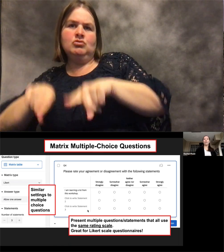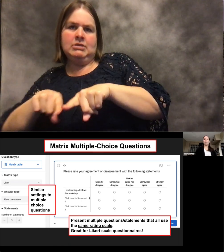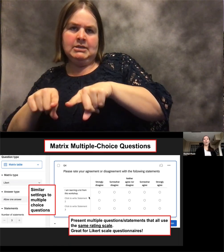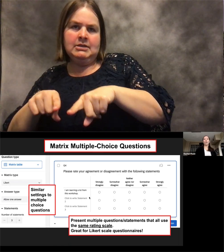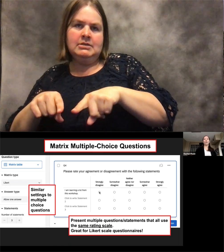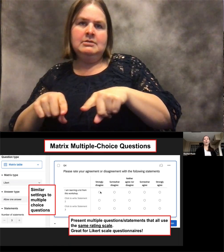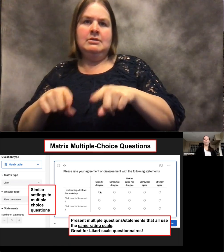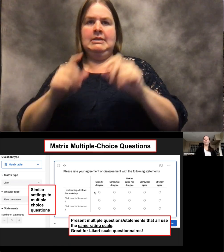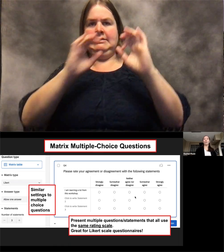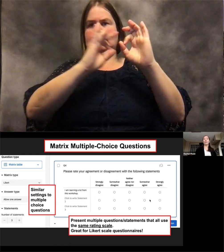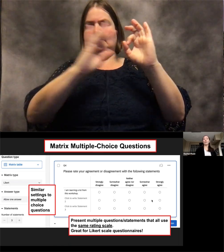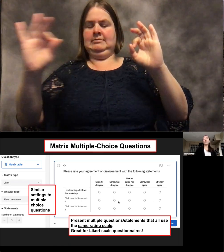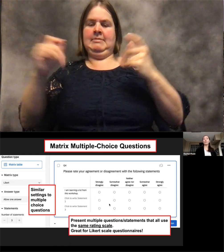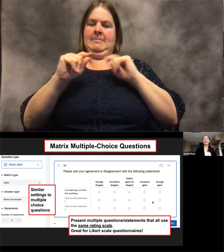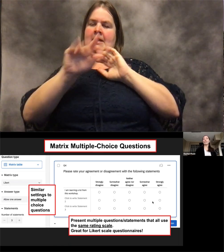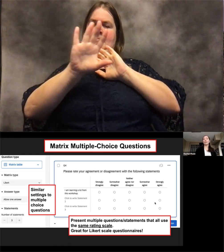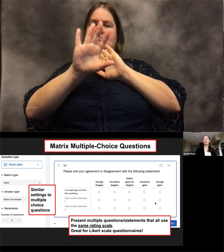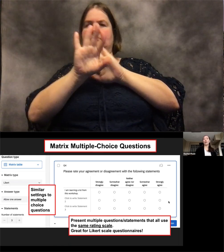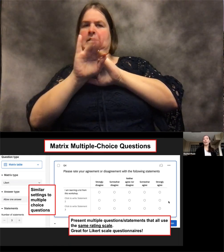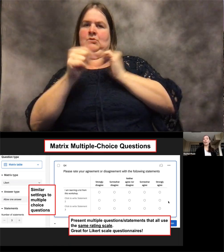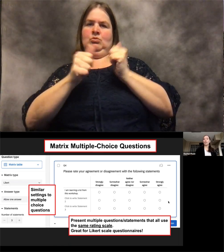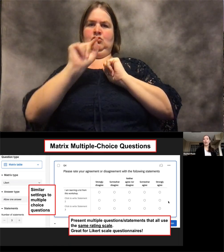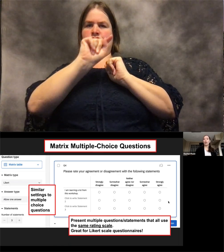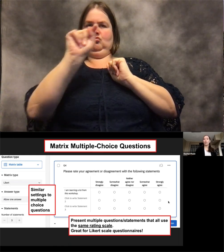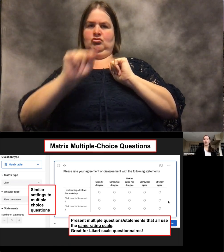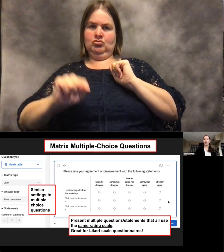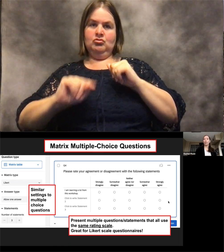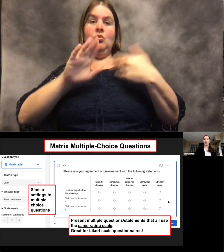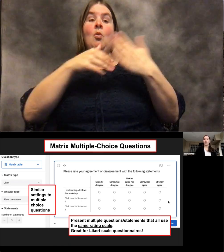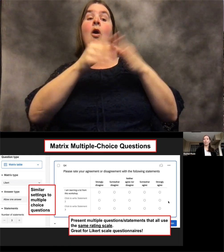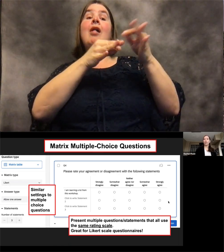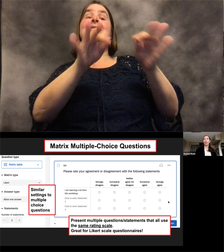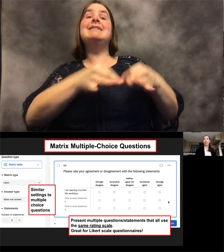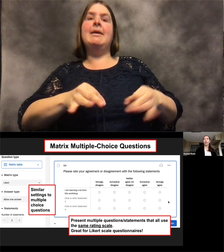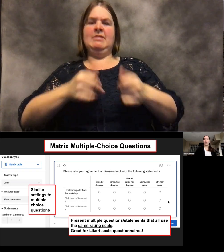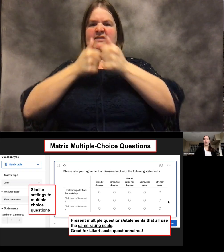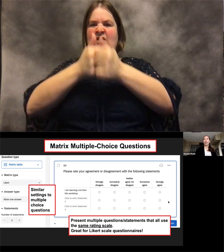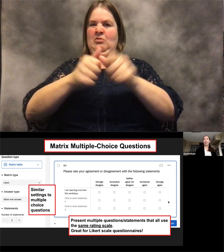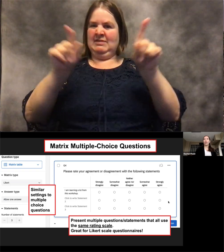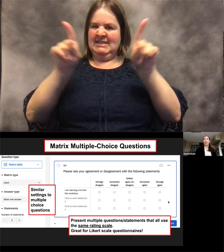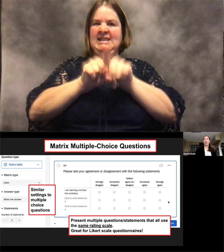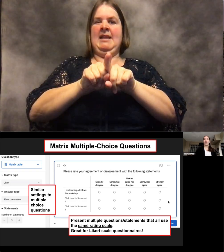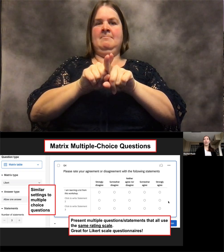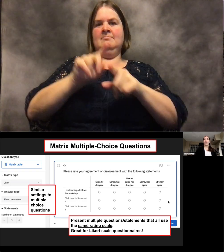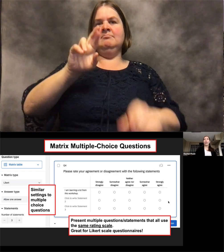All of these questions would be using that same rating scale.